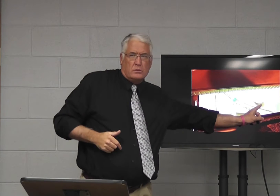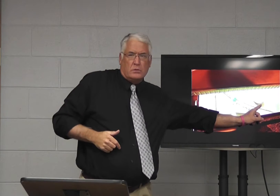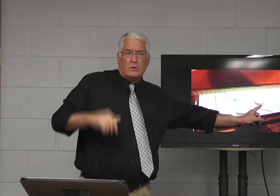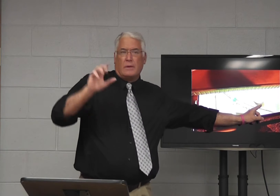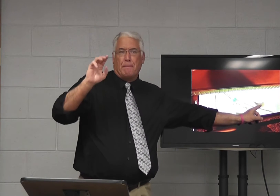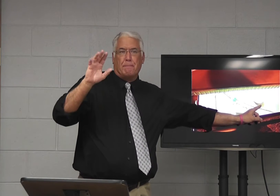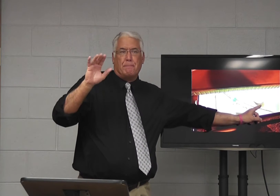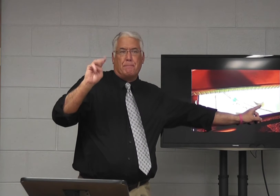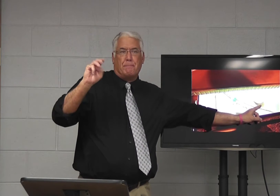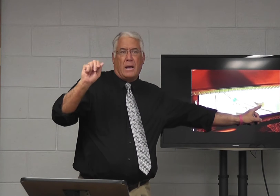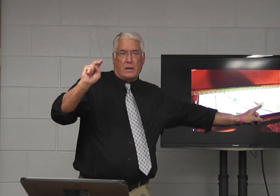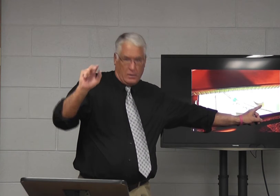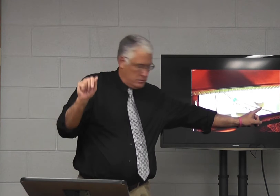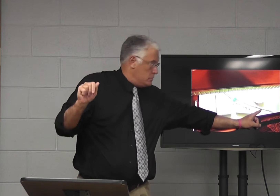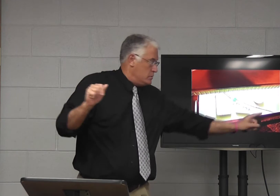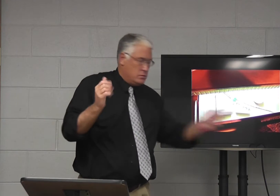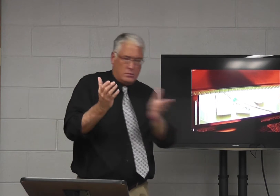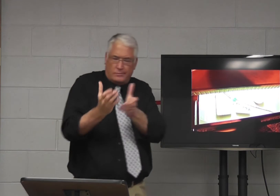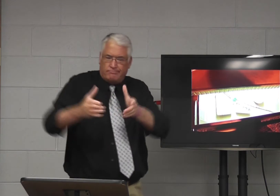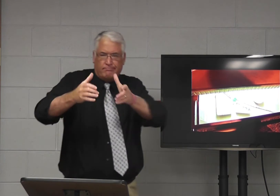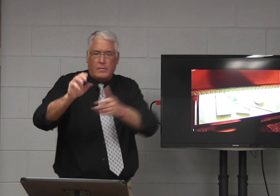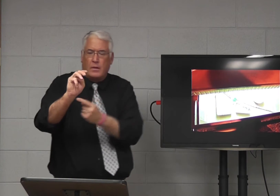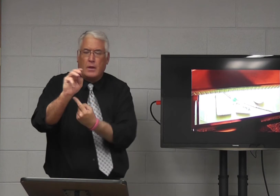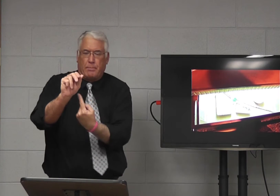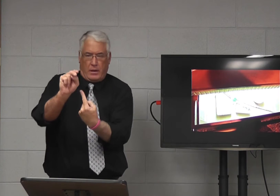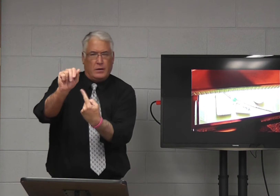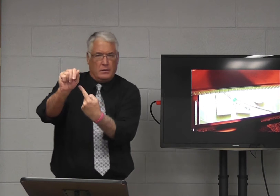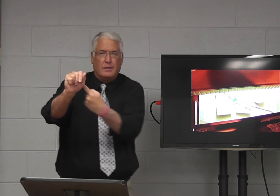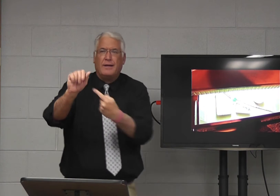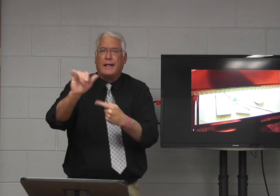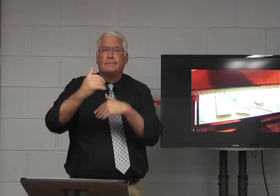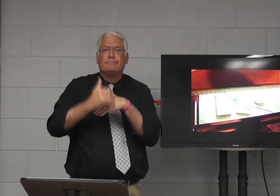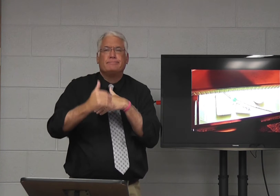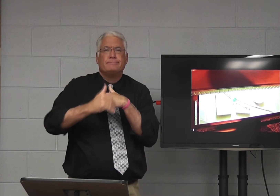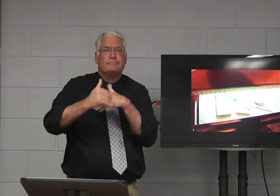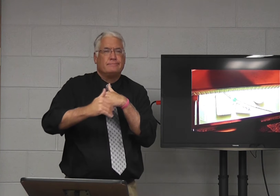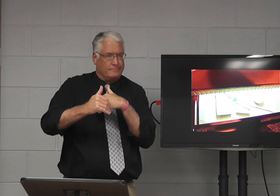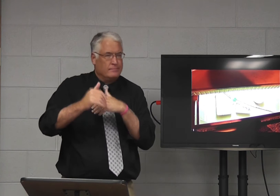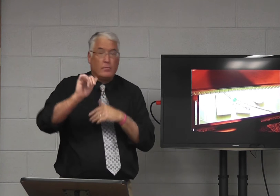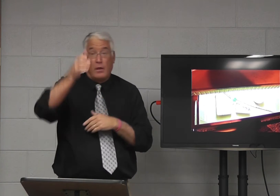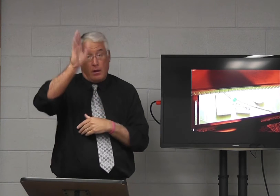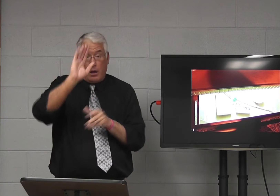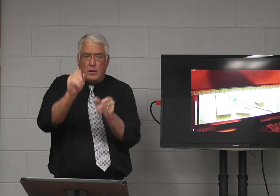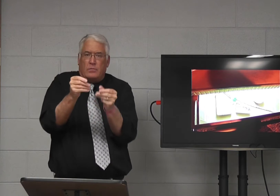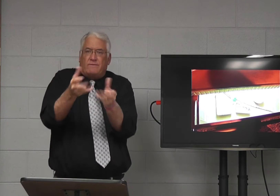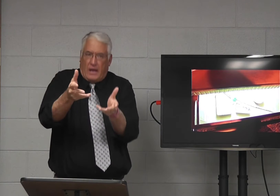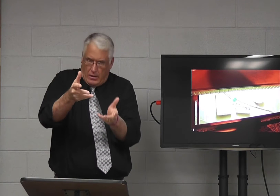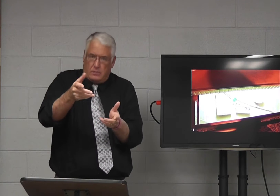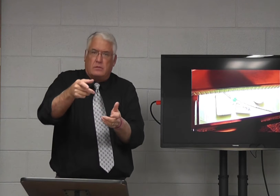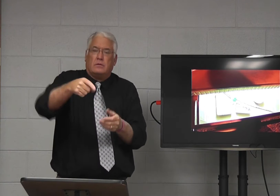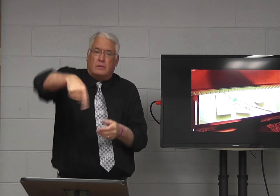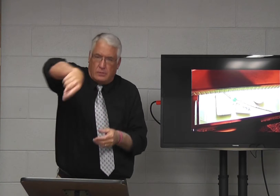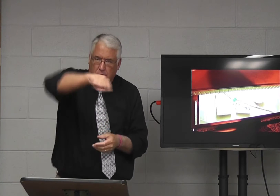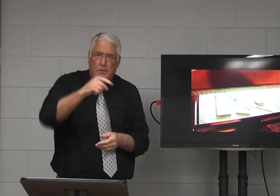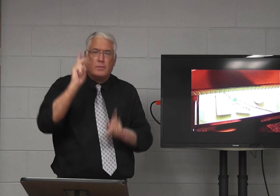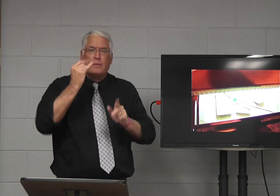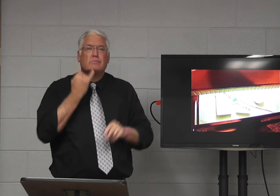Then what is this? This is manna. It's bread that God provided to